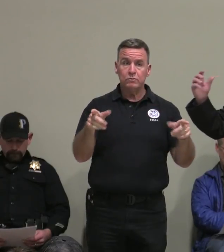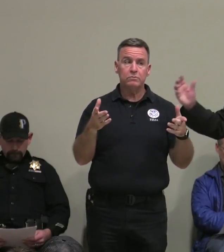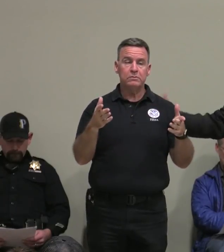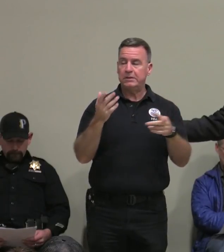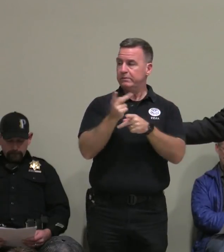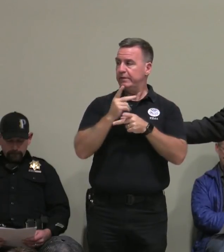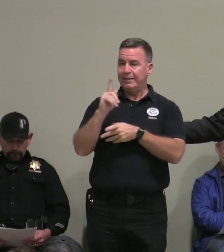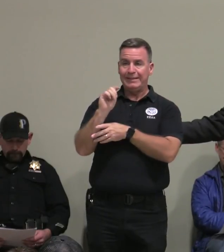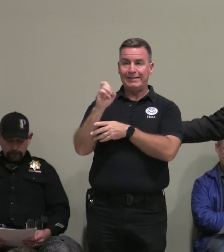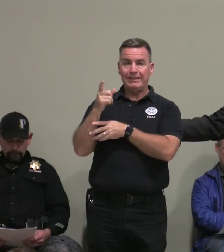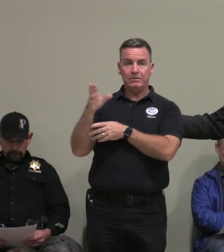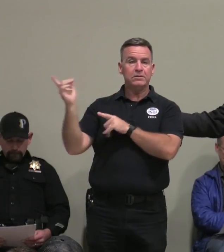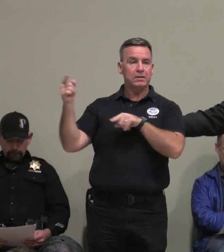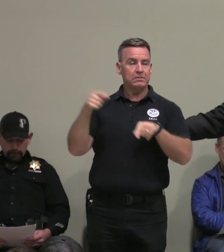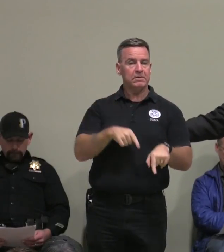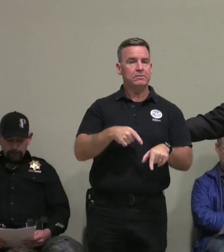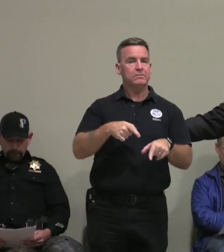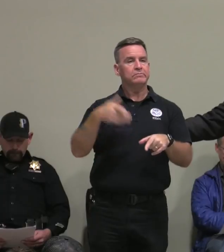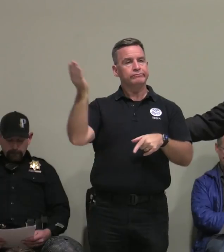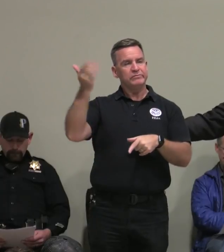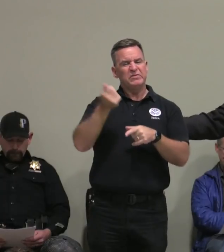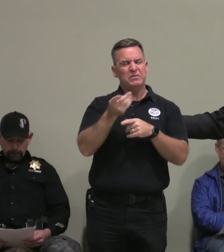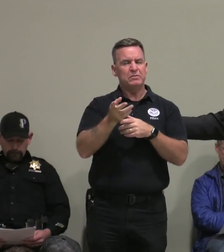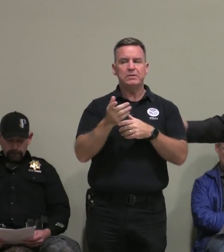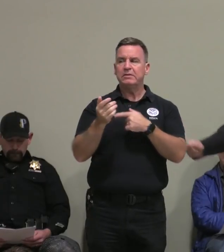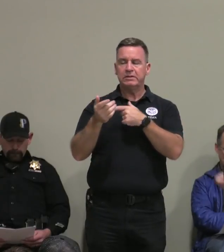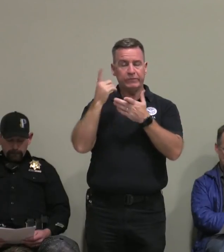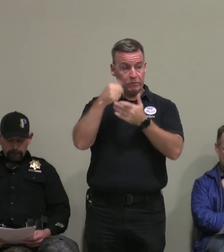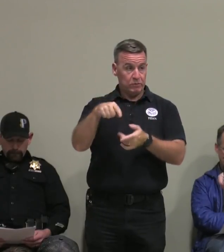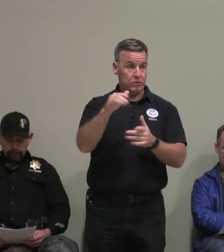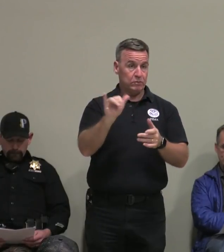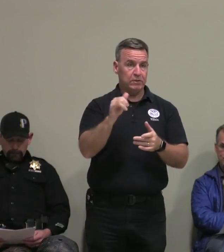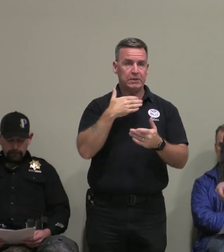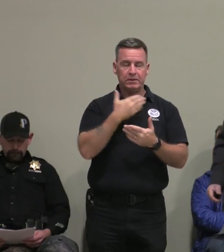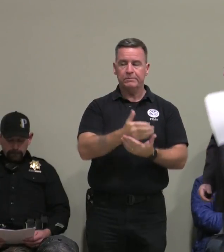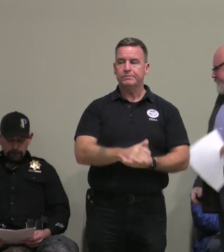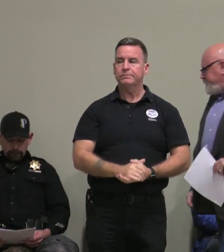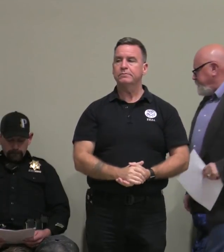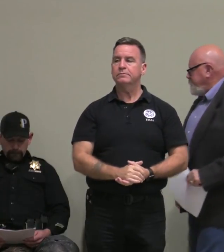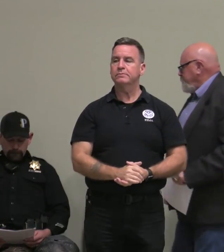Supervisor Teeter is going to come up and say a few words. He's here for you too. Thank you.